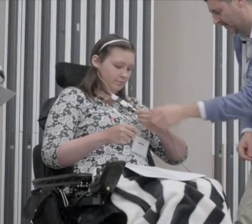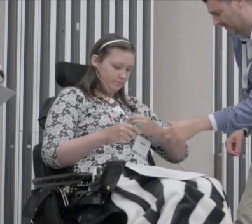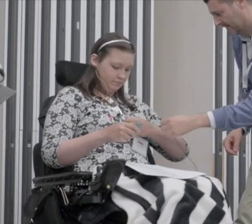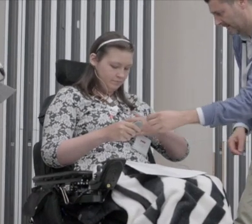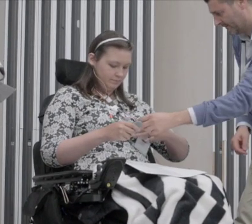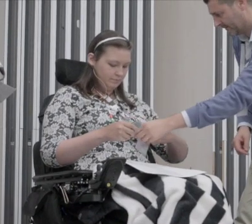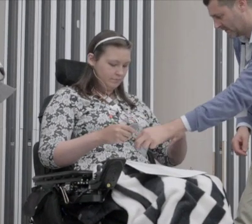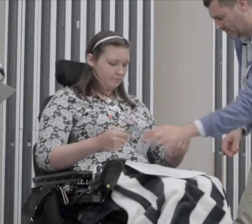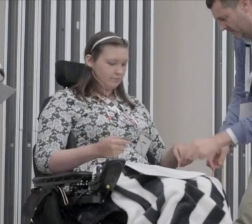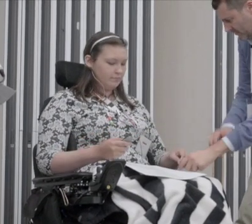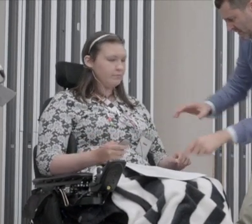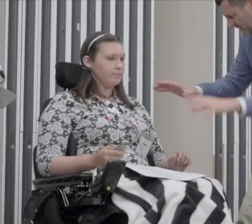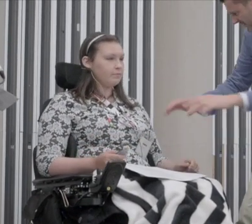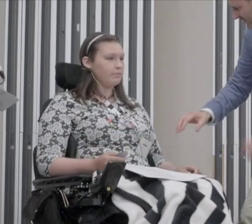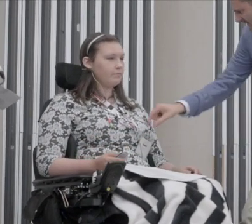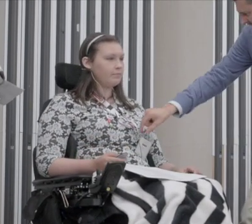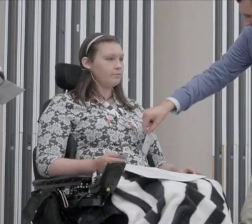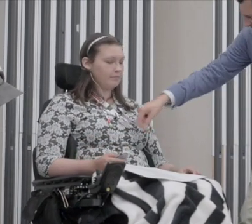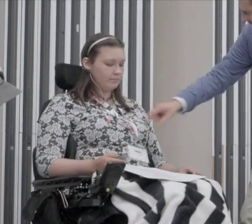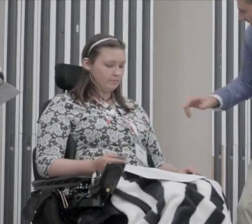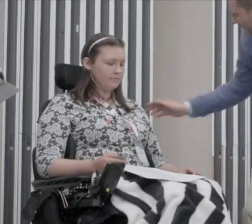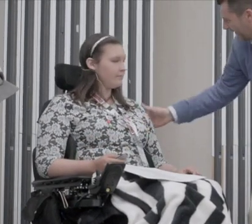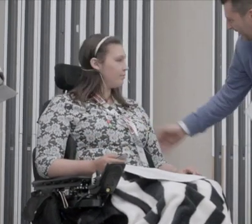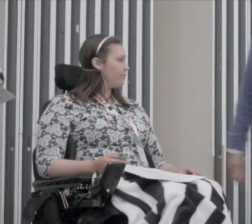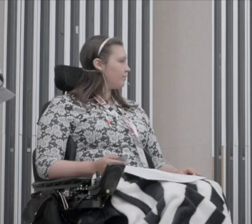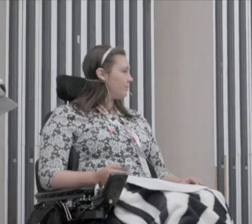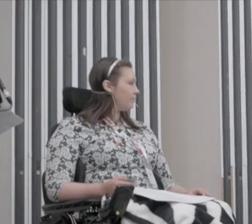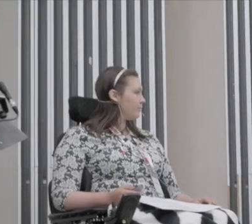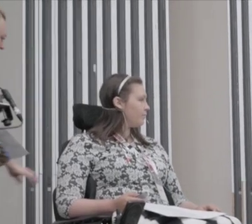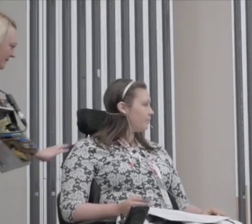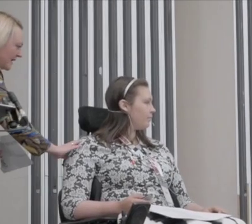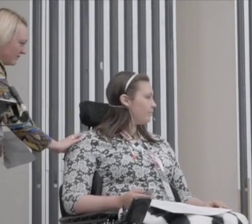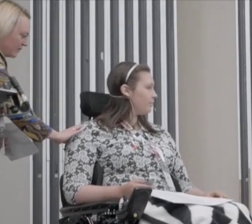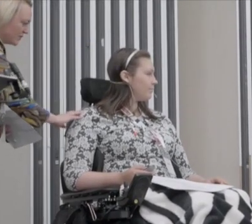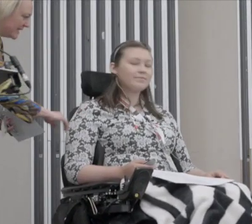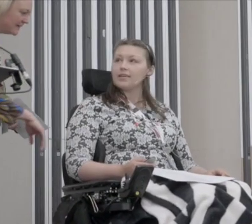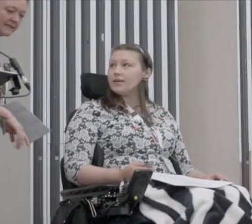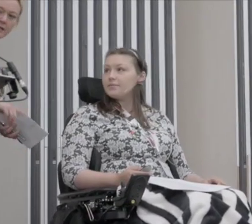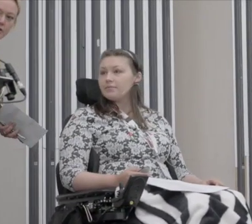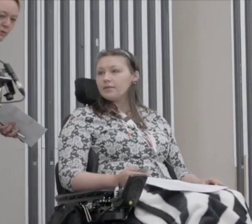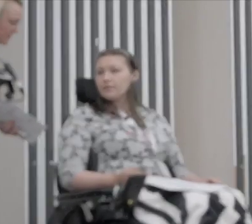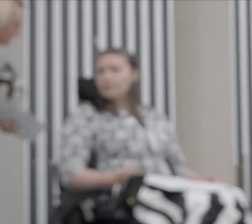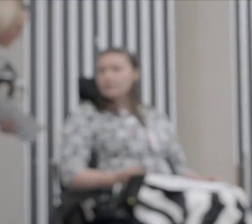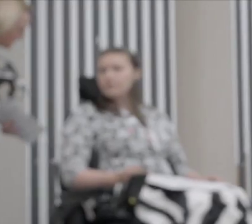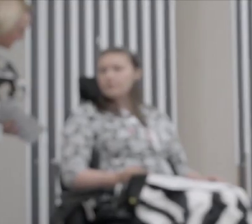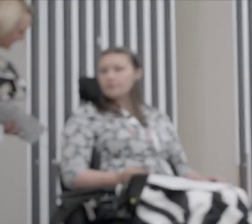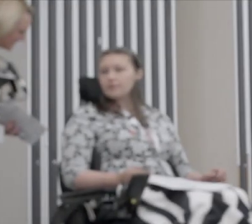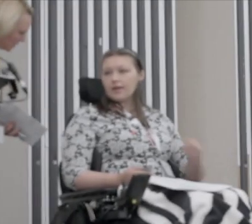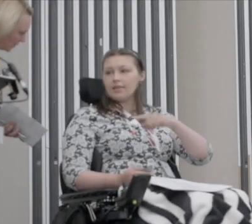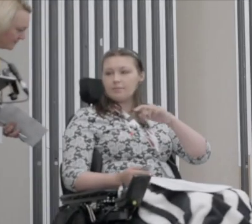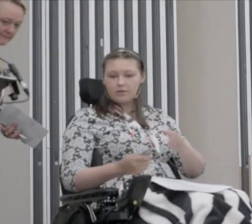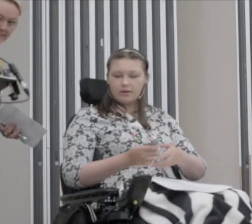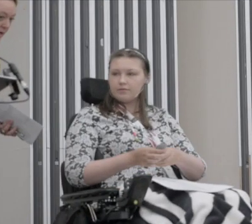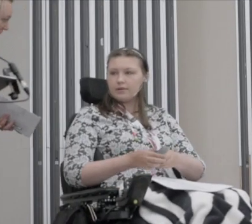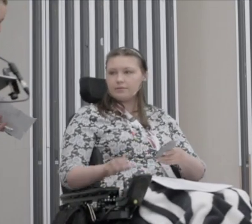A week or two ago, she celebrated her 23rd birthday, which is also an achievement and something